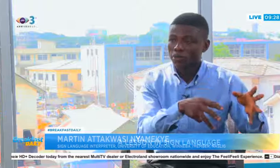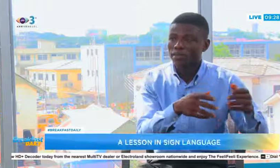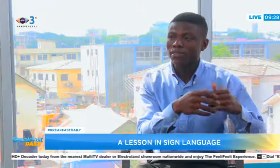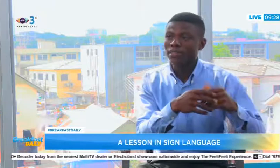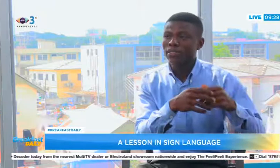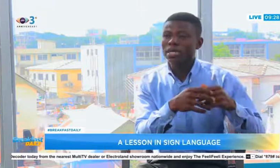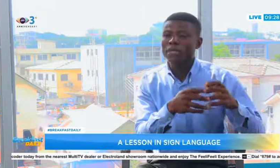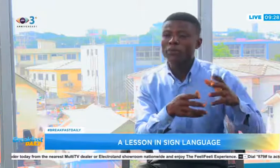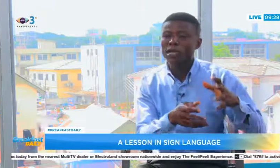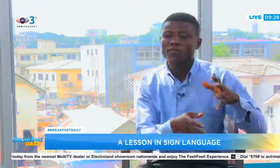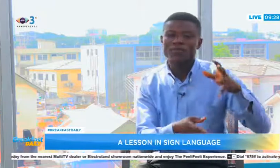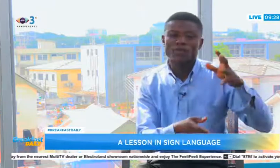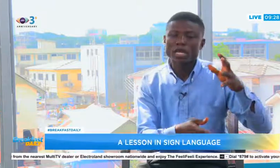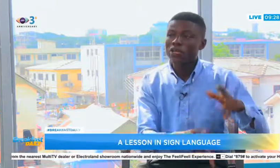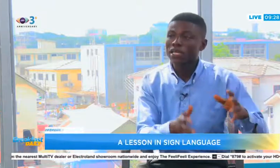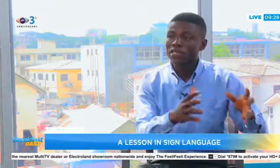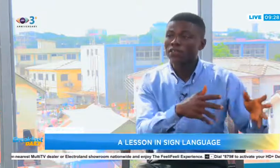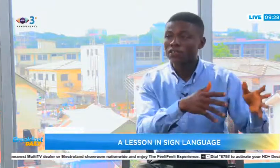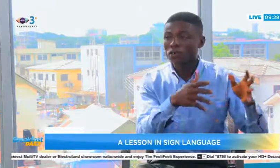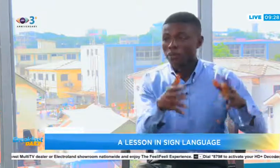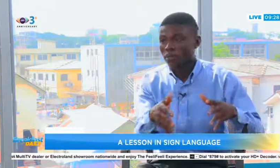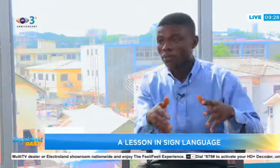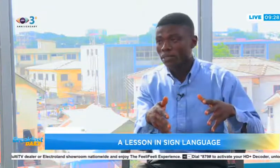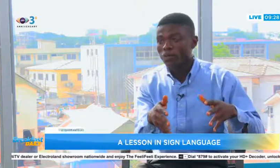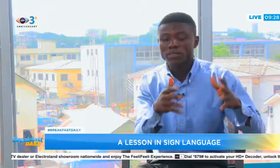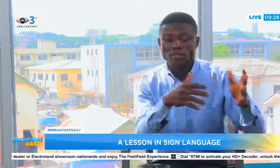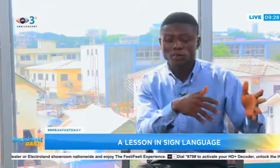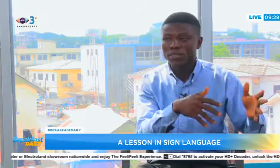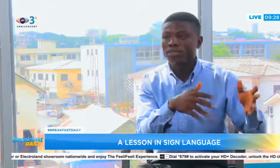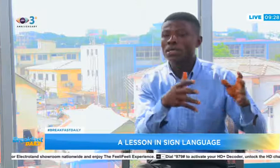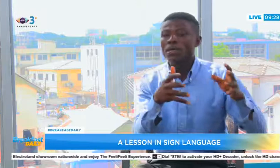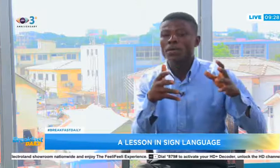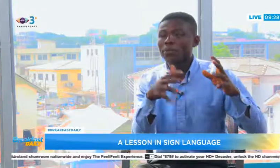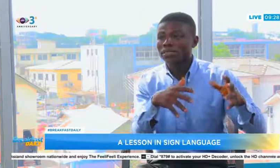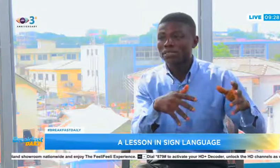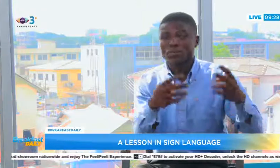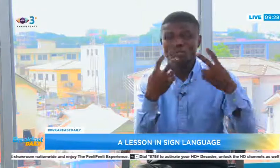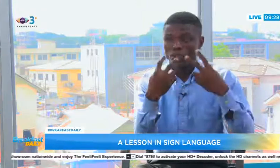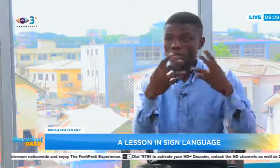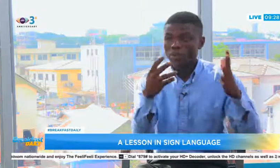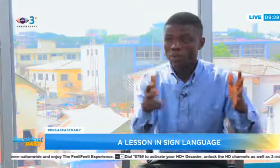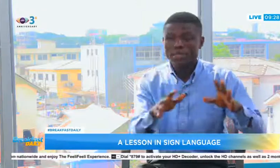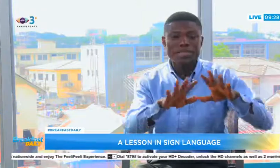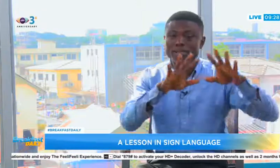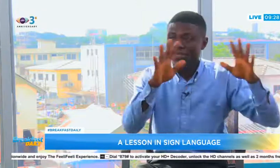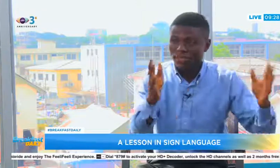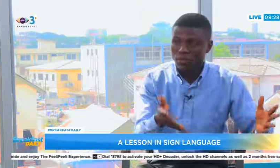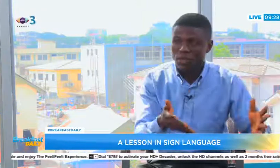Yeah. And then we have education of visual impairment, which deals with persons with visual impairment and everything about them,